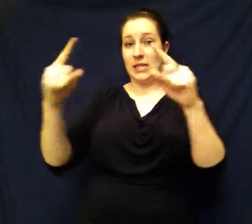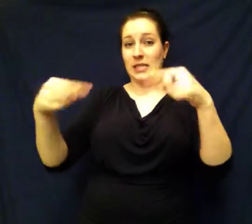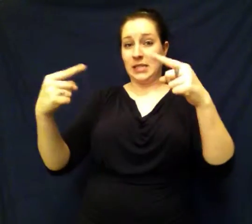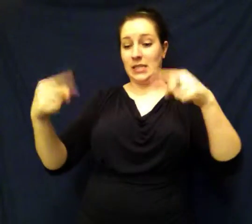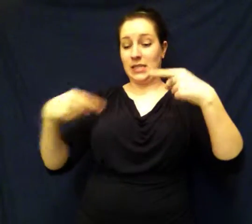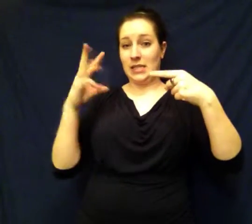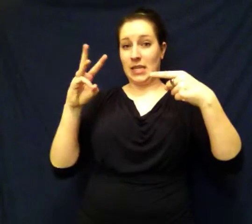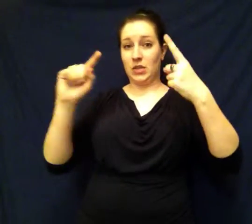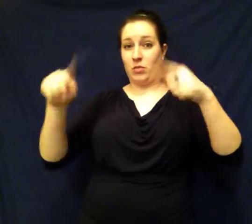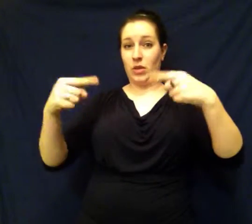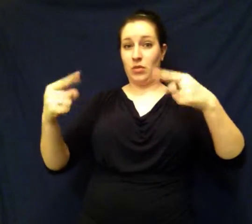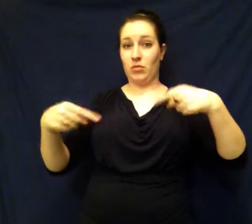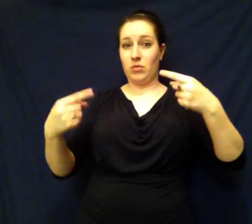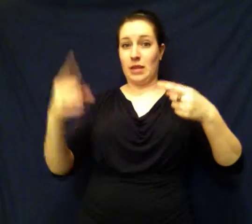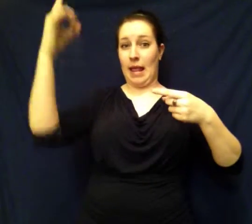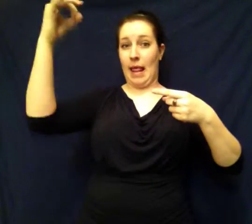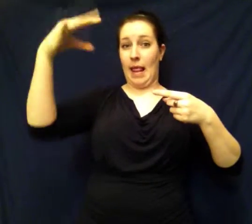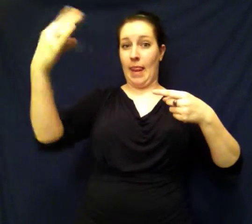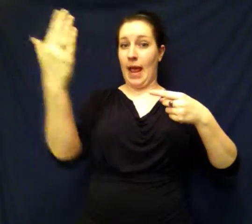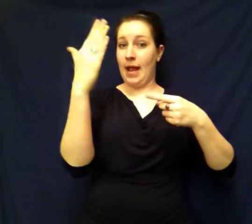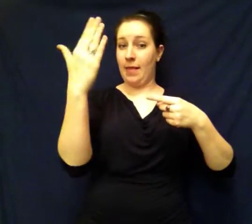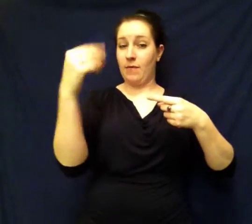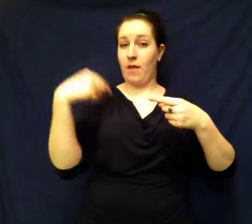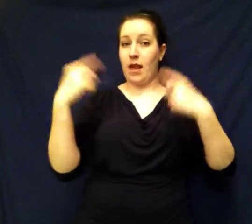so that we can see in more detail what's left down there.